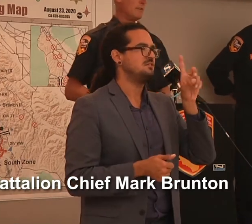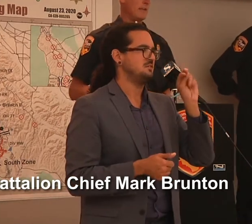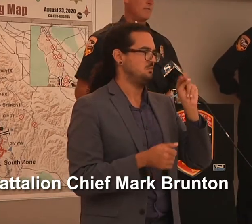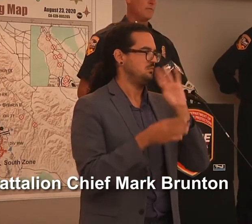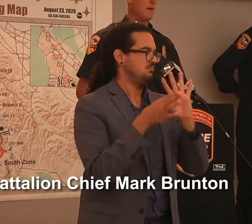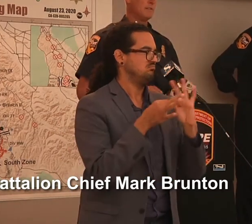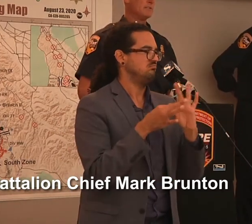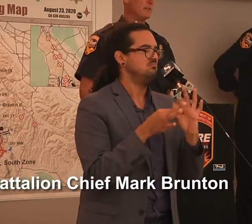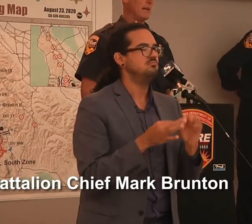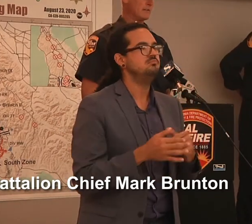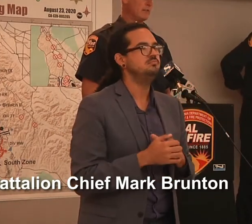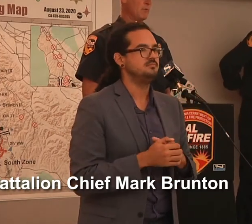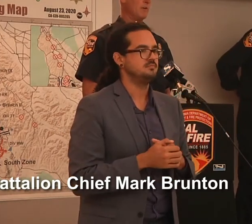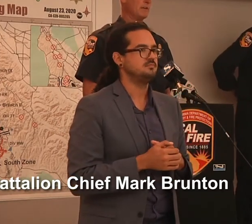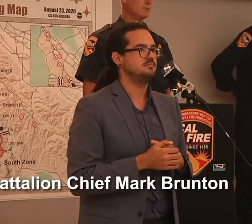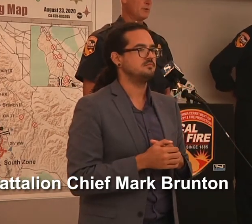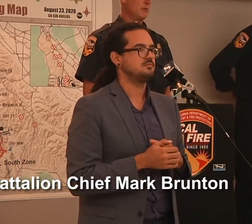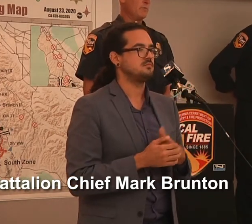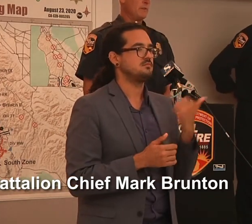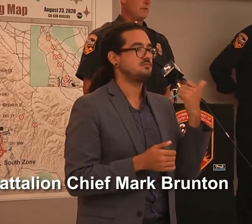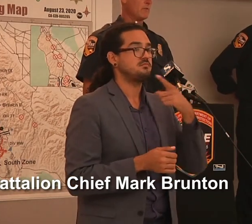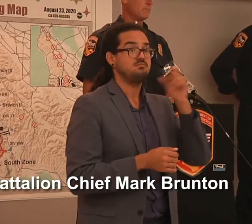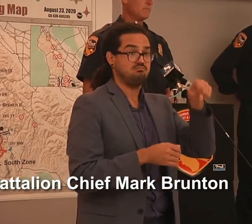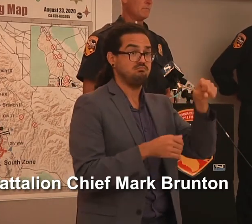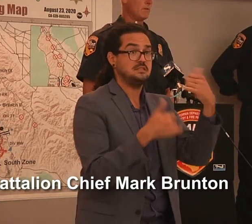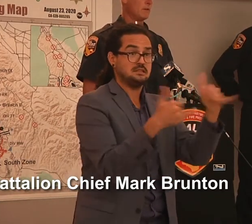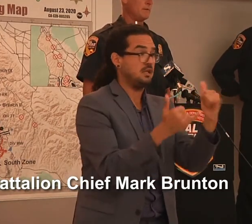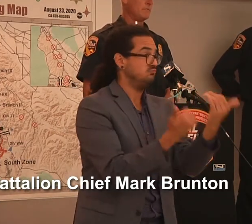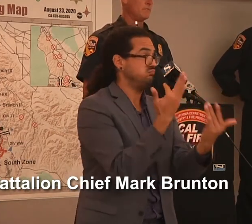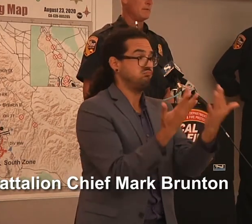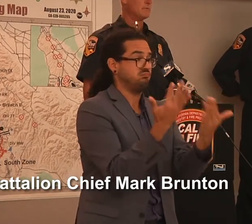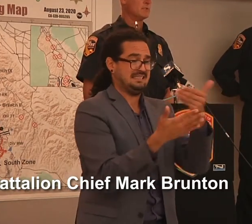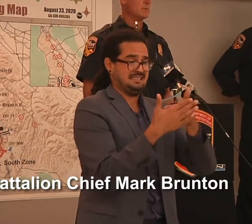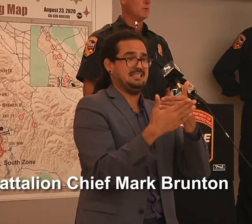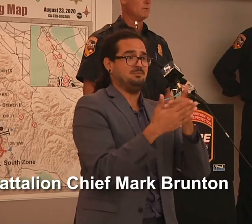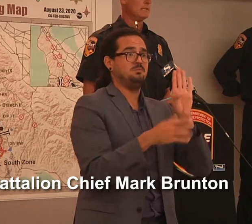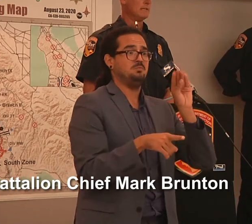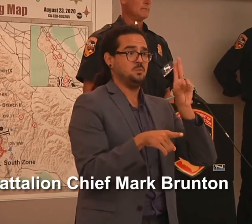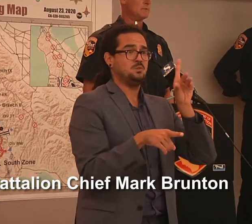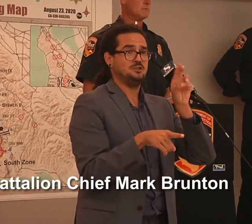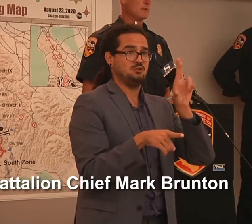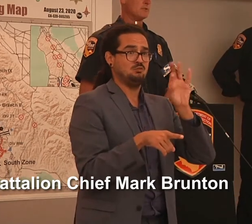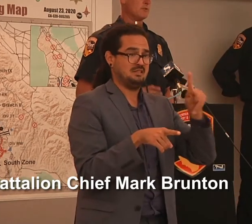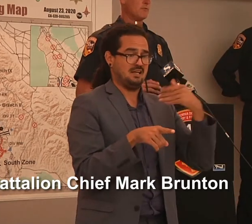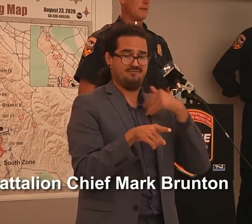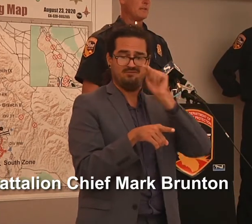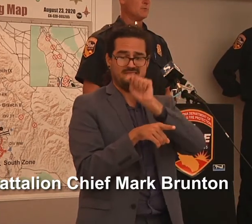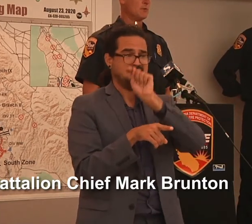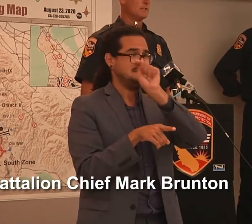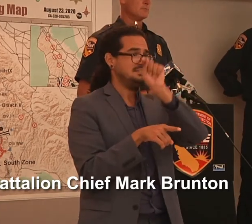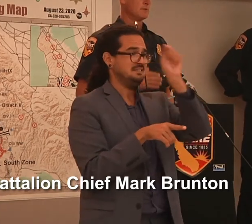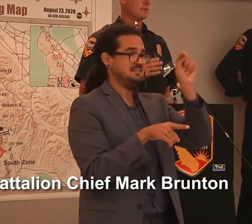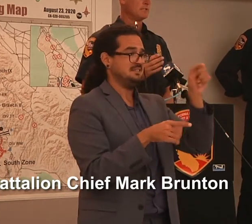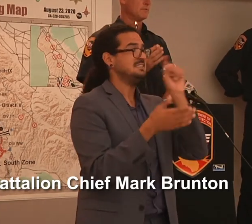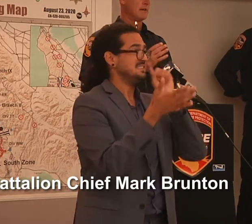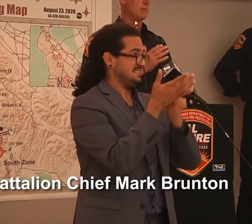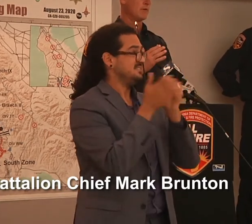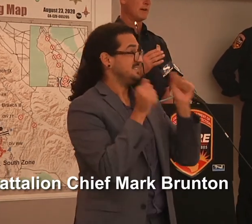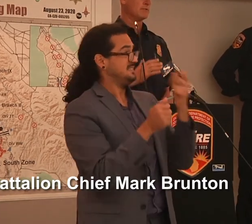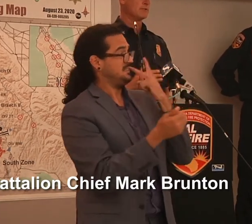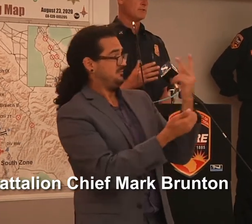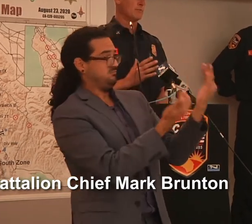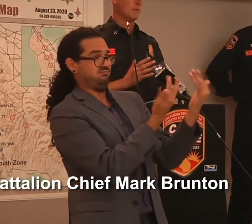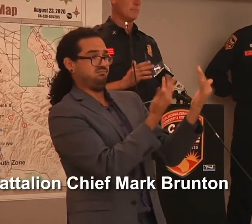So yeah, the fire is still actively burning. So there are going to be flames visible, especially certain vantage points, especially as the